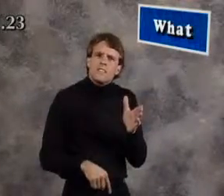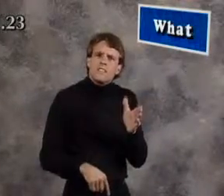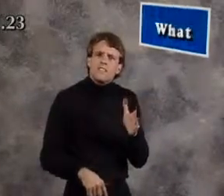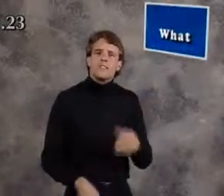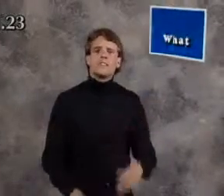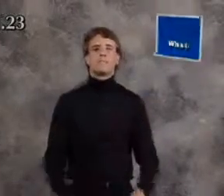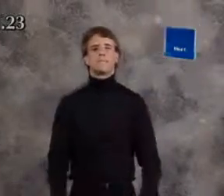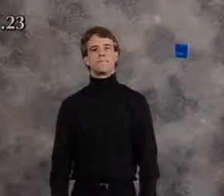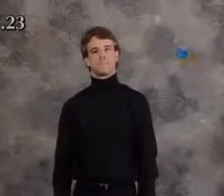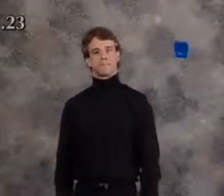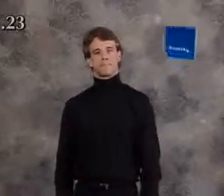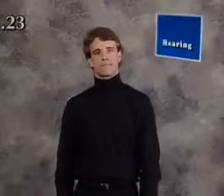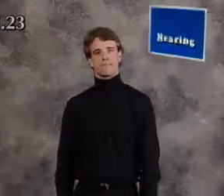What?